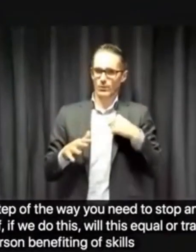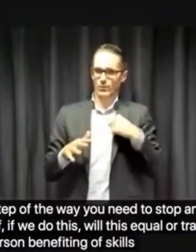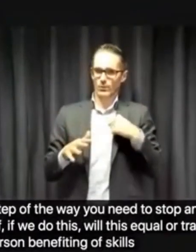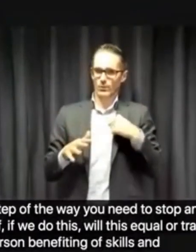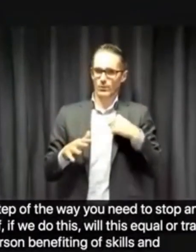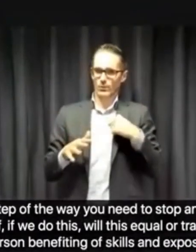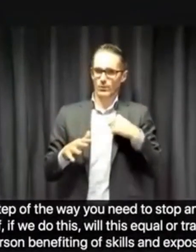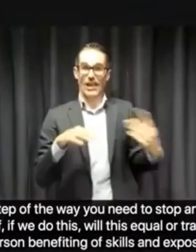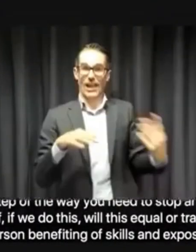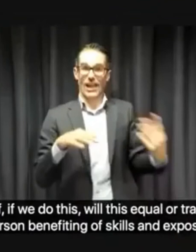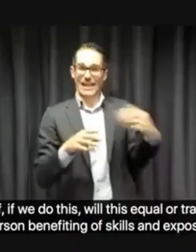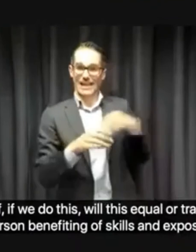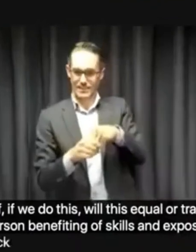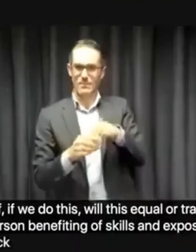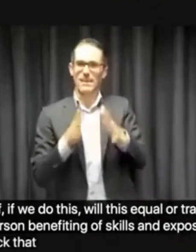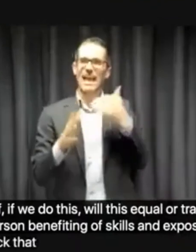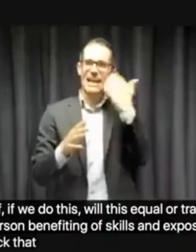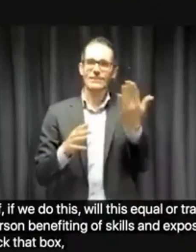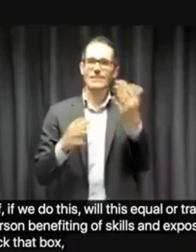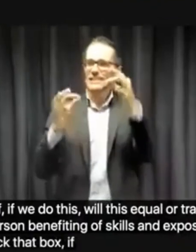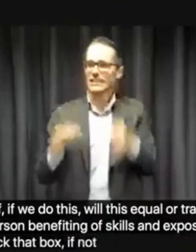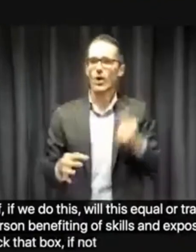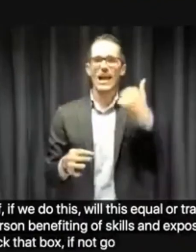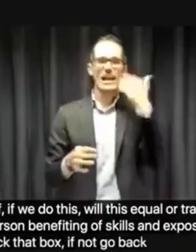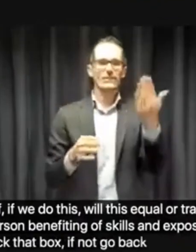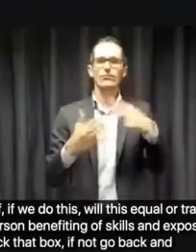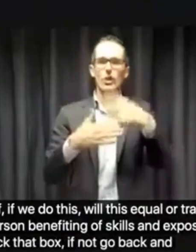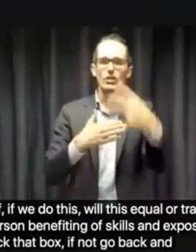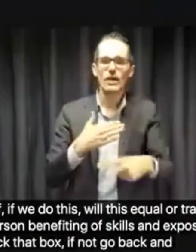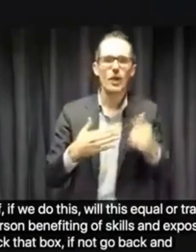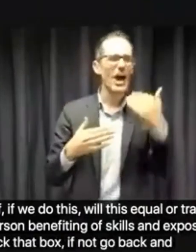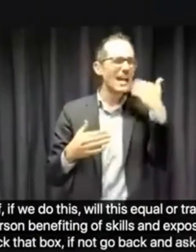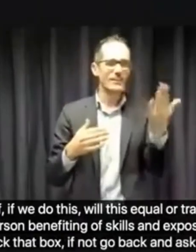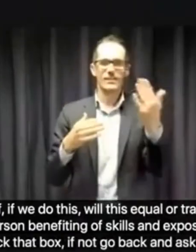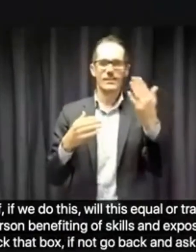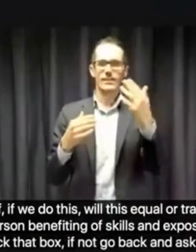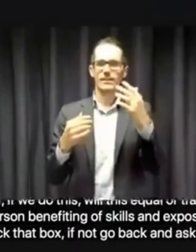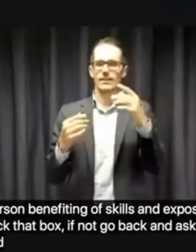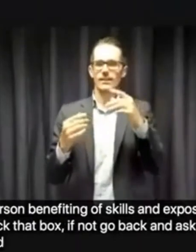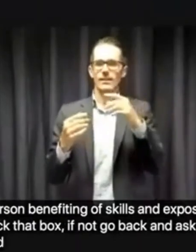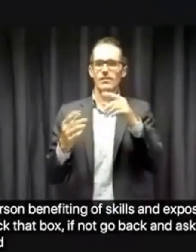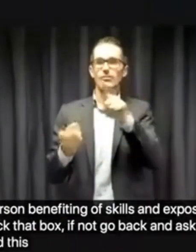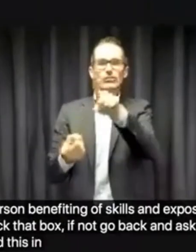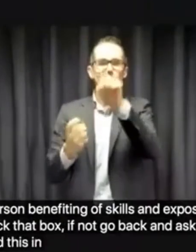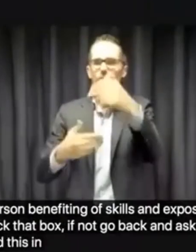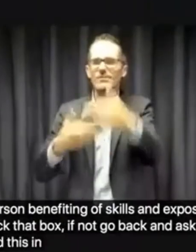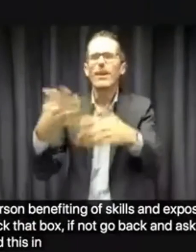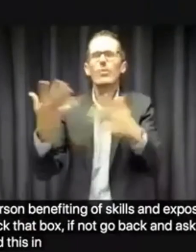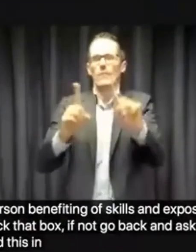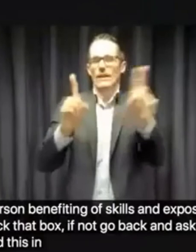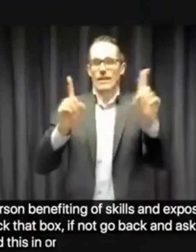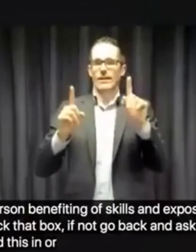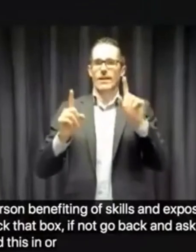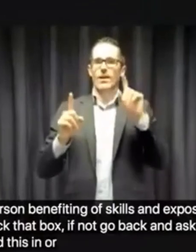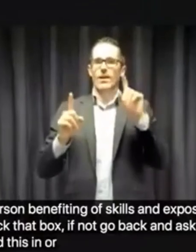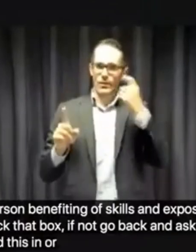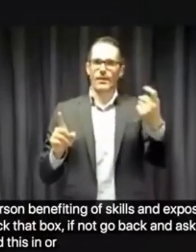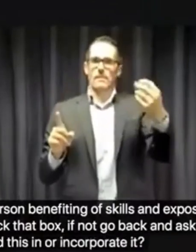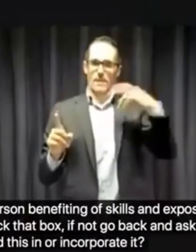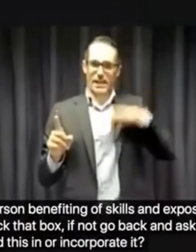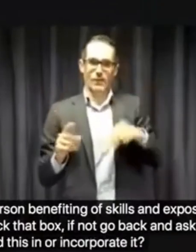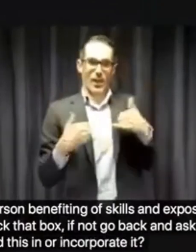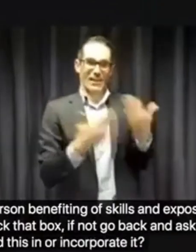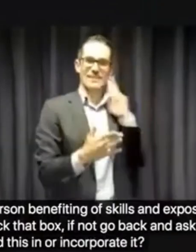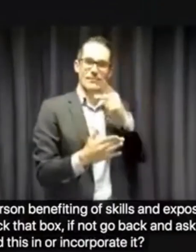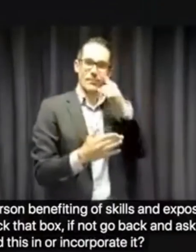ask, how do we build this thing or incorporate equity-based decisions, program making, policy, decision making, what